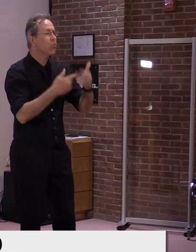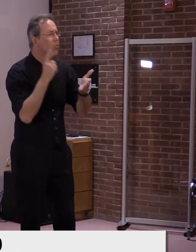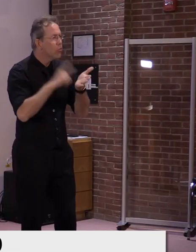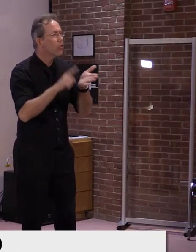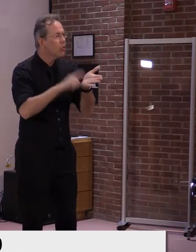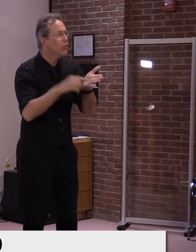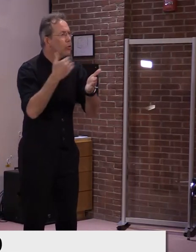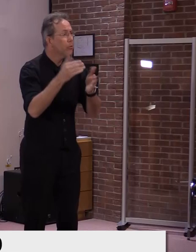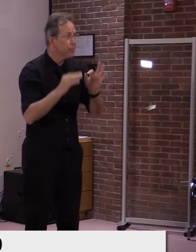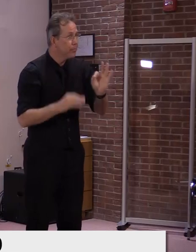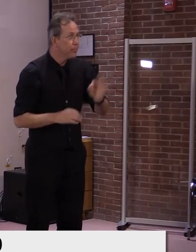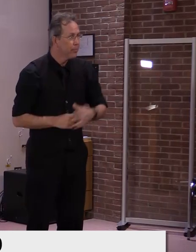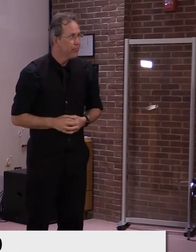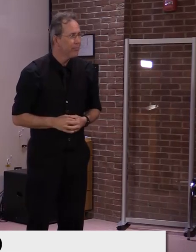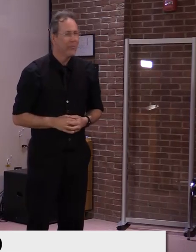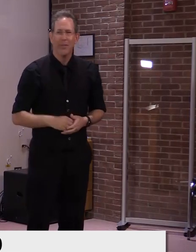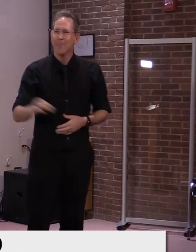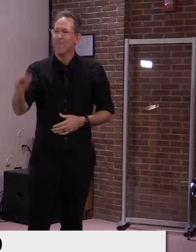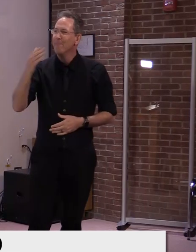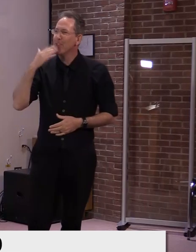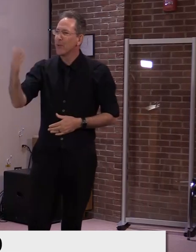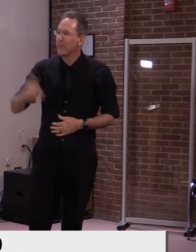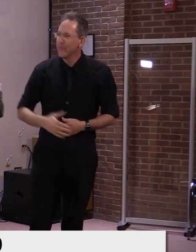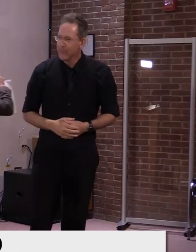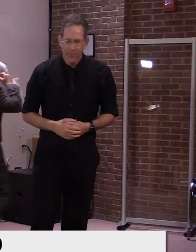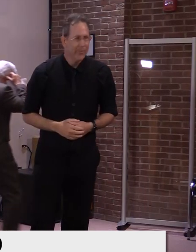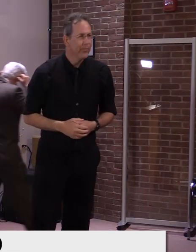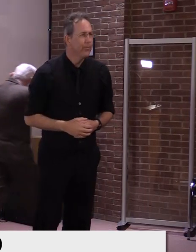Okay, great. Thank you very much.